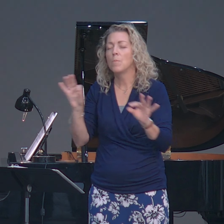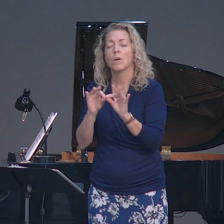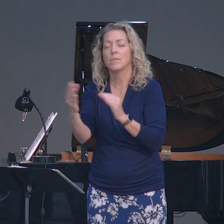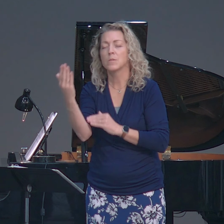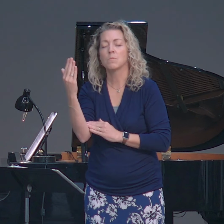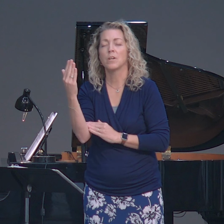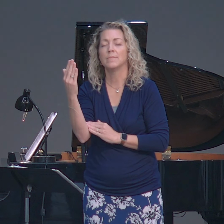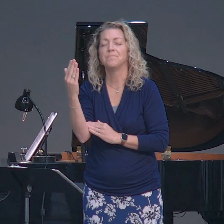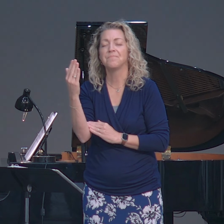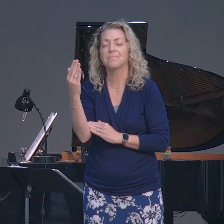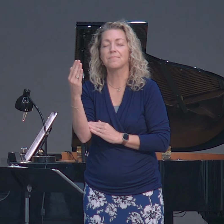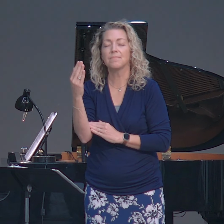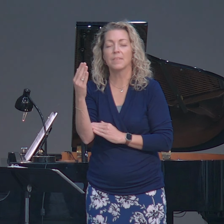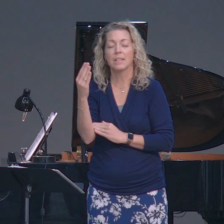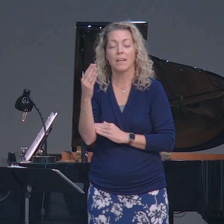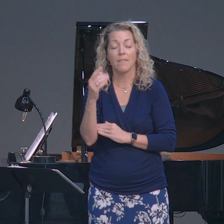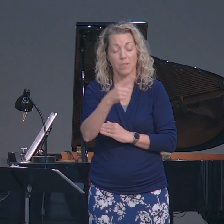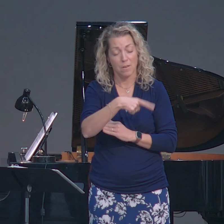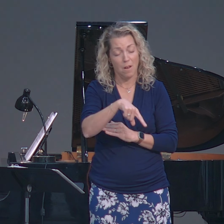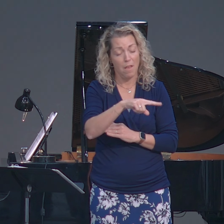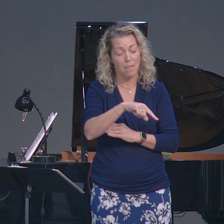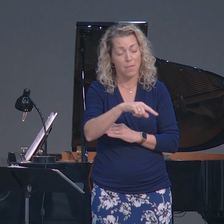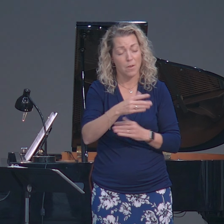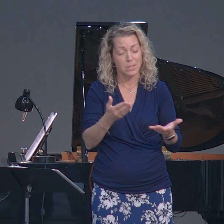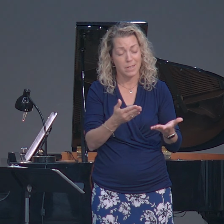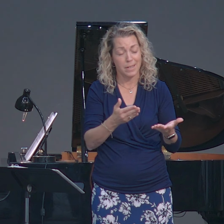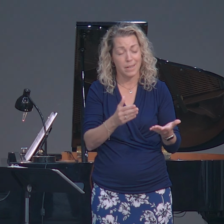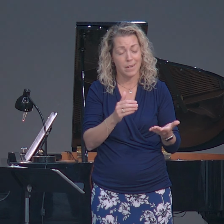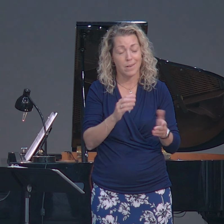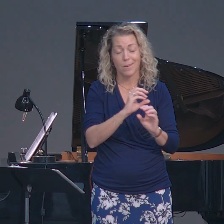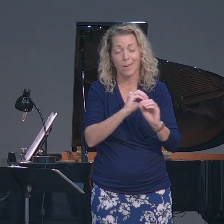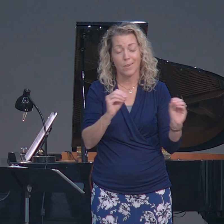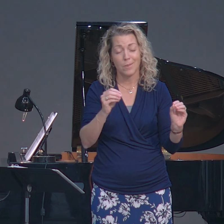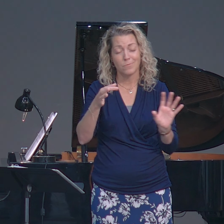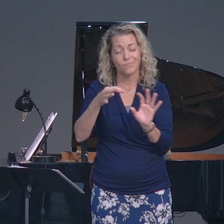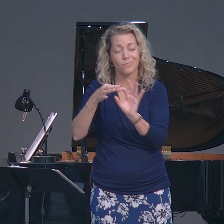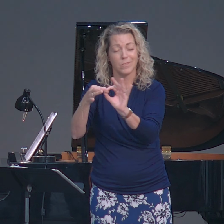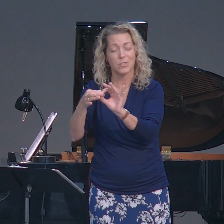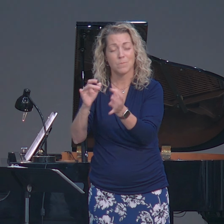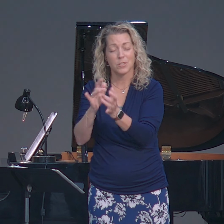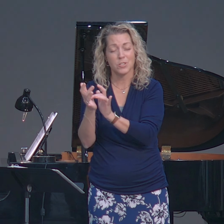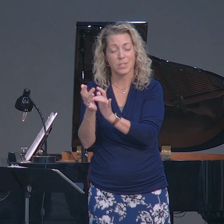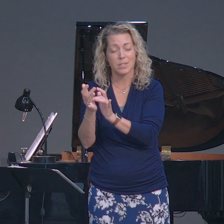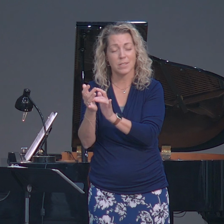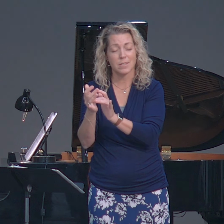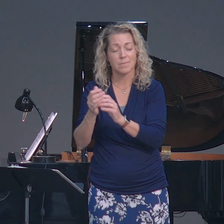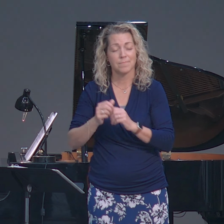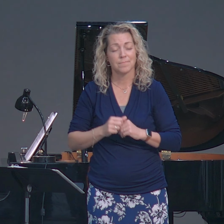I pray, God, for those who are here without a relationship to Jesus, that